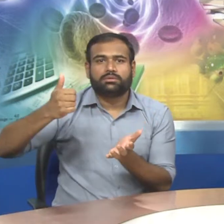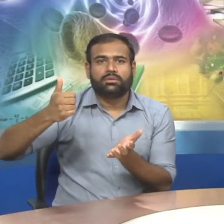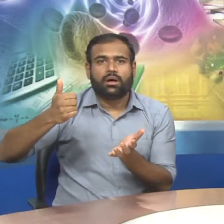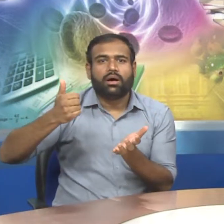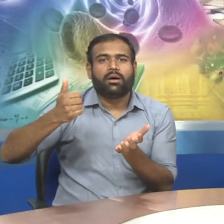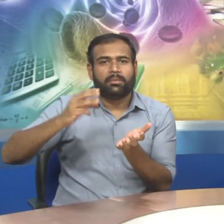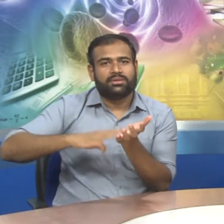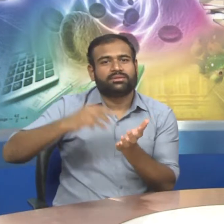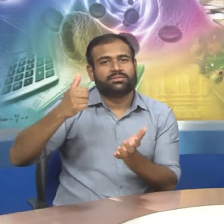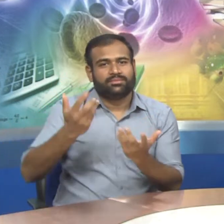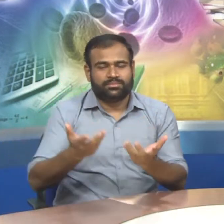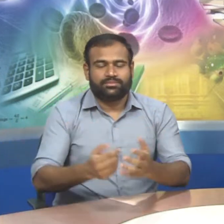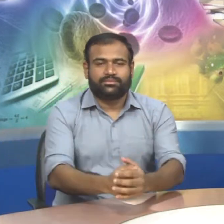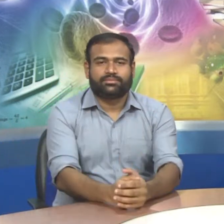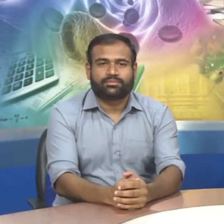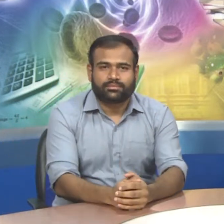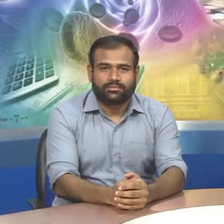Means minister.